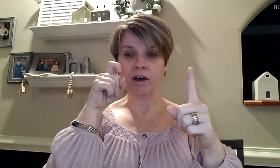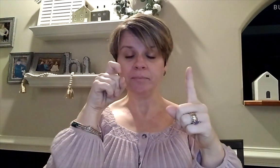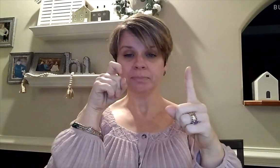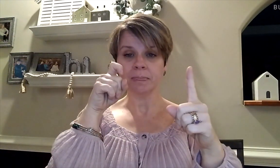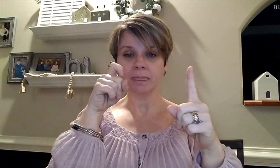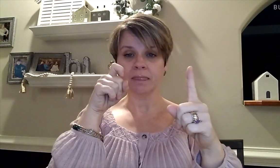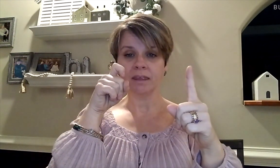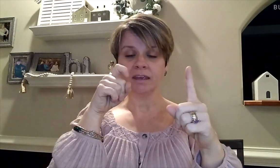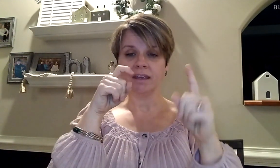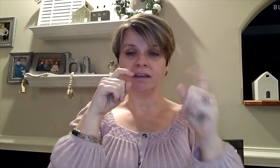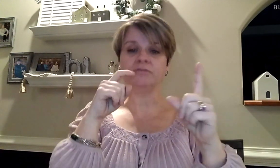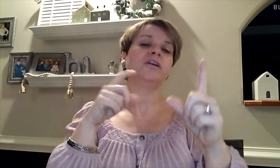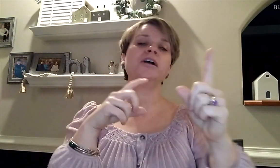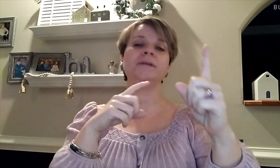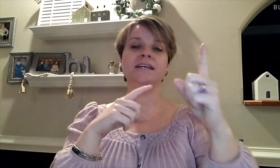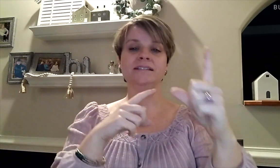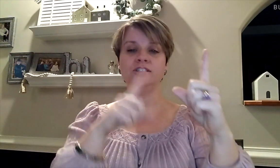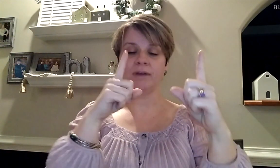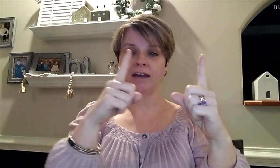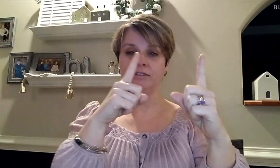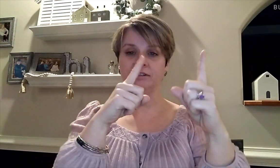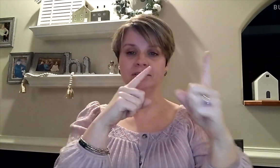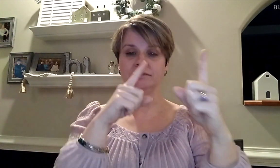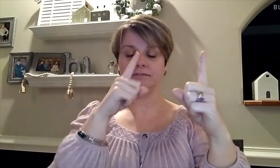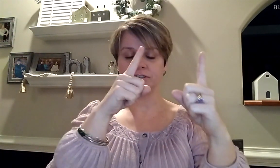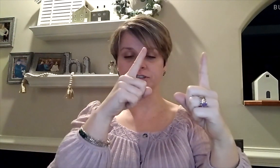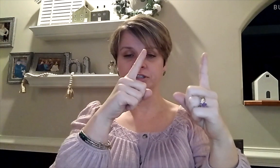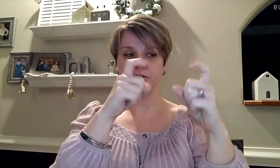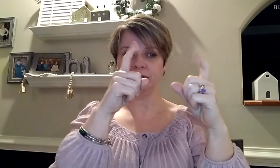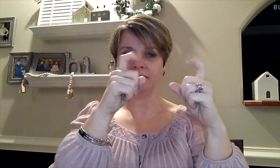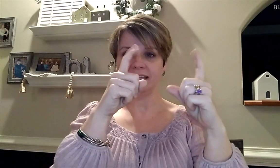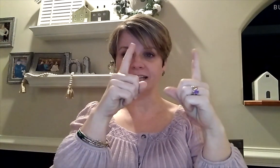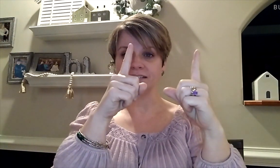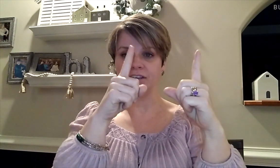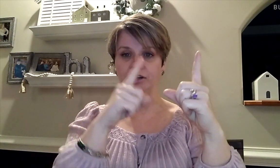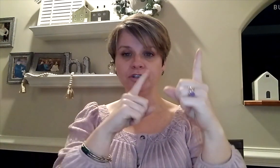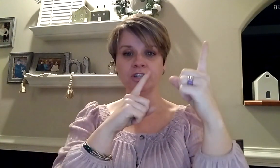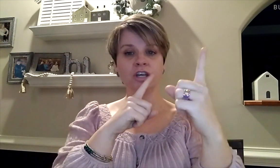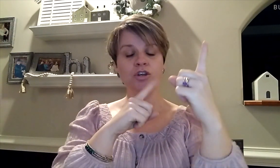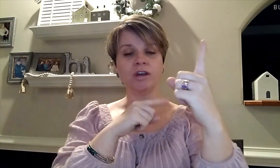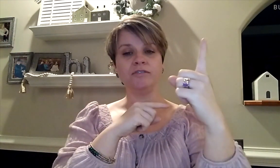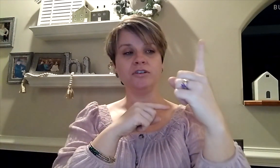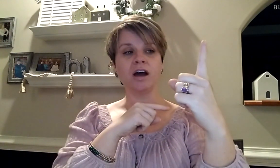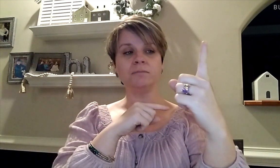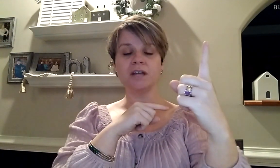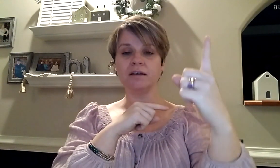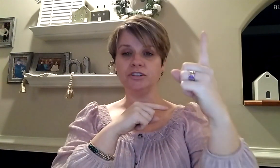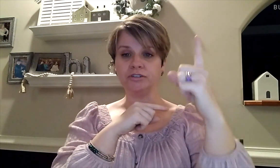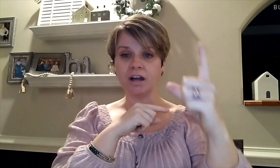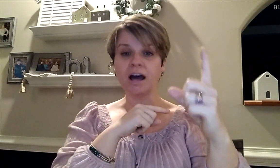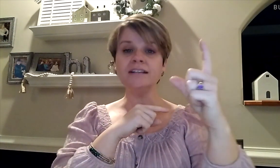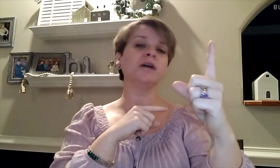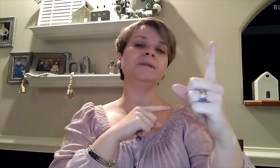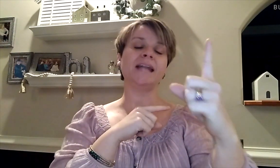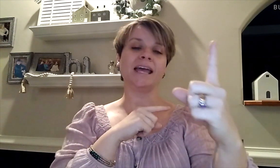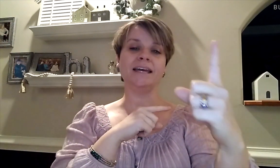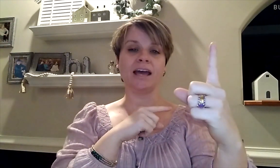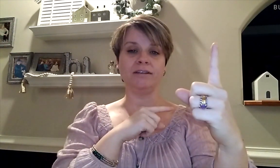from, and from is you have your two index fingers, you have your non-dominant hand out